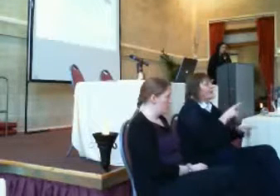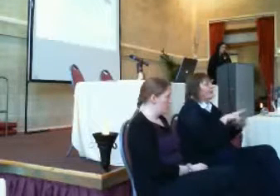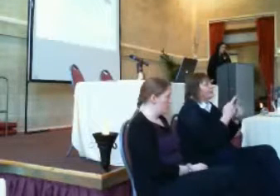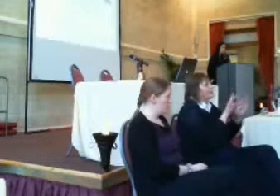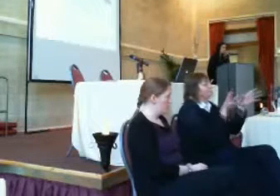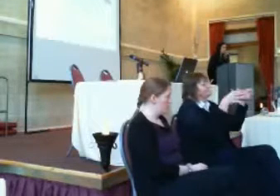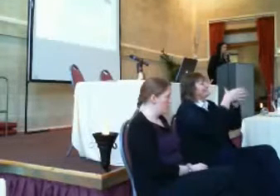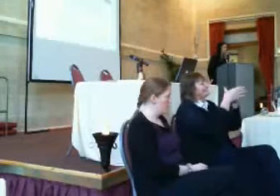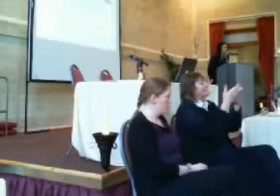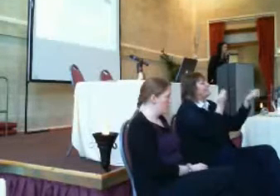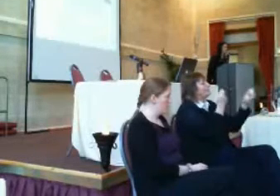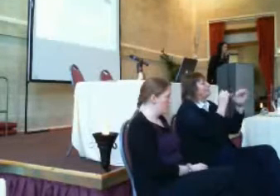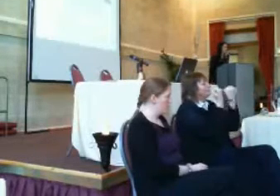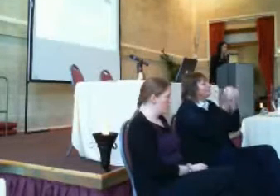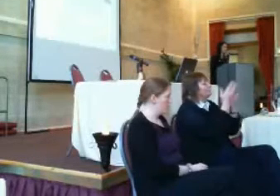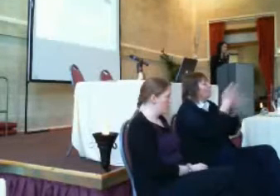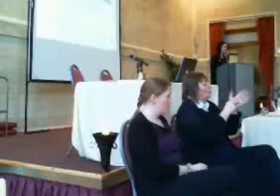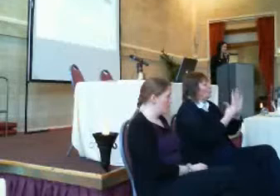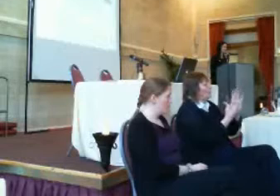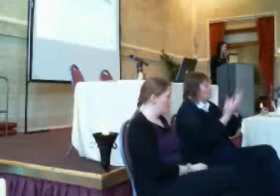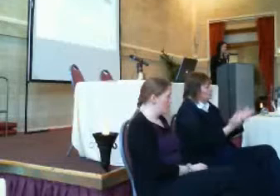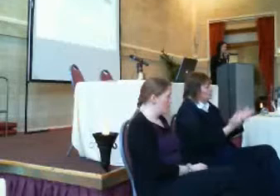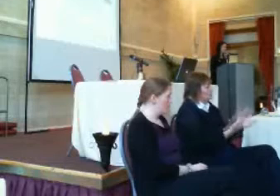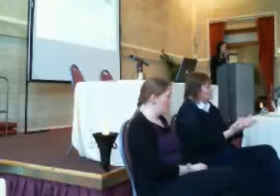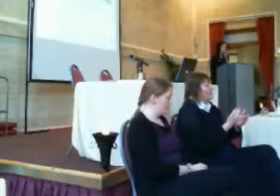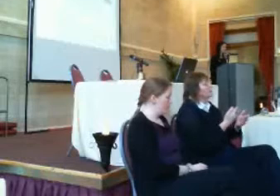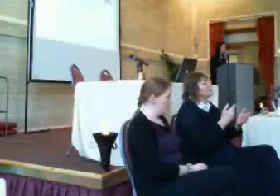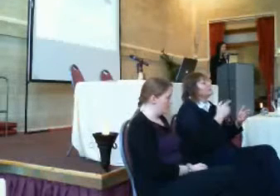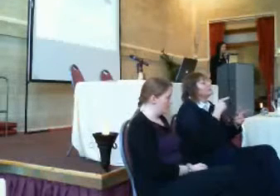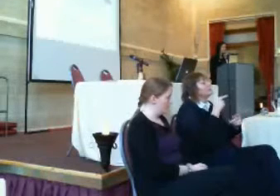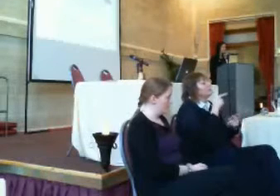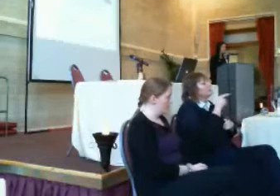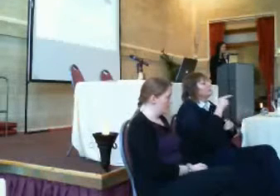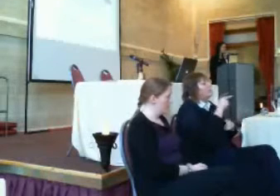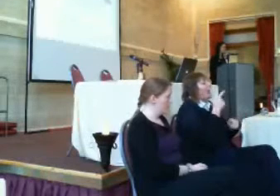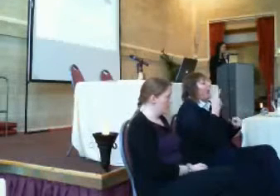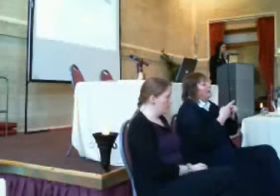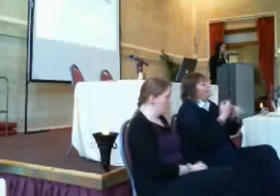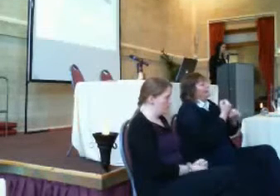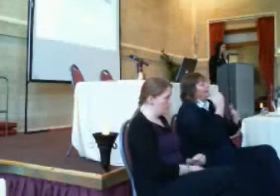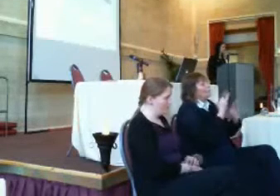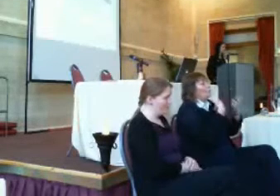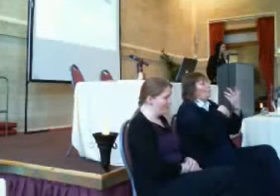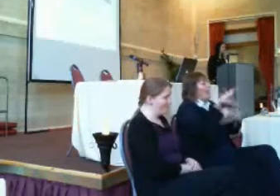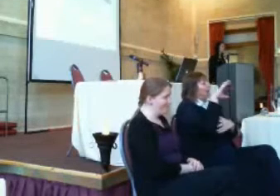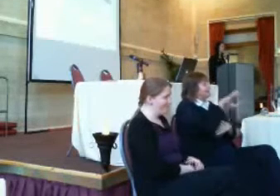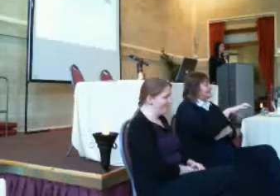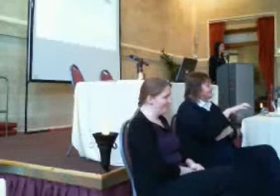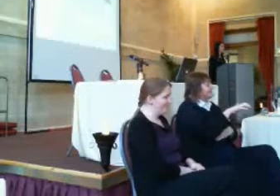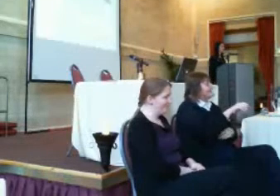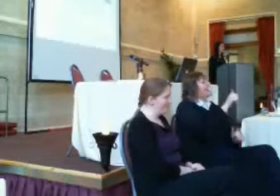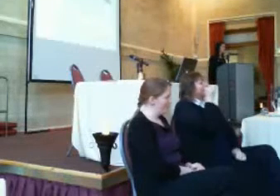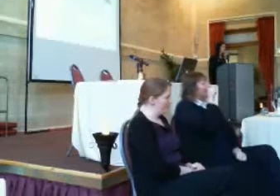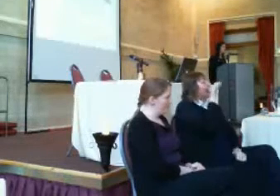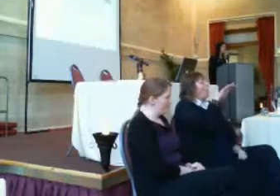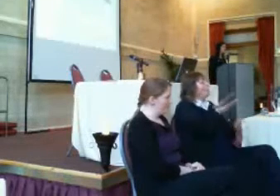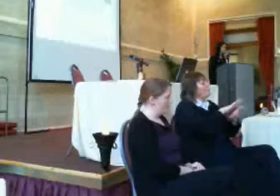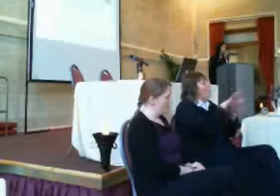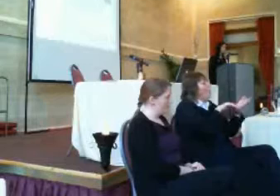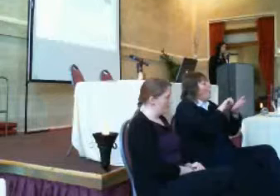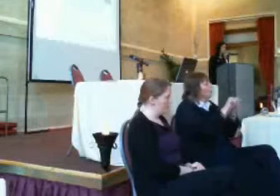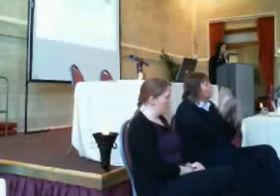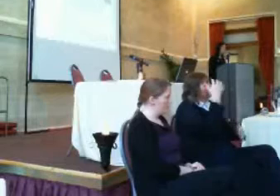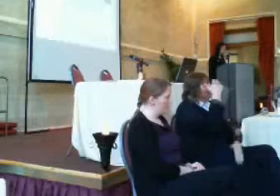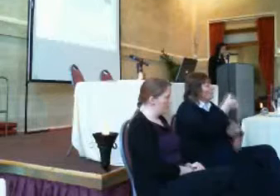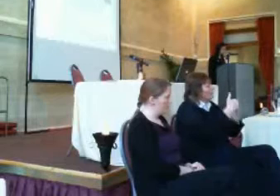for organising this day and keeping Holocaust Memorial Day on the agenda of the city, and raising awareness of all the issues